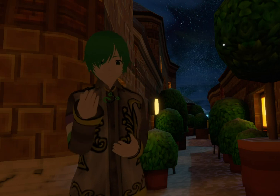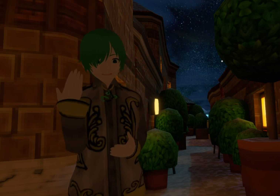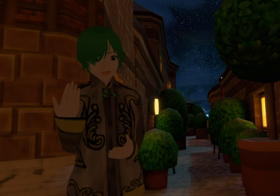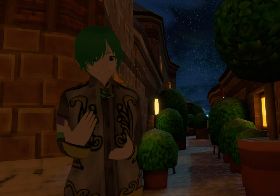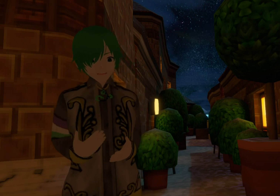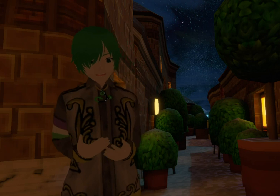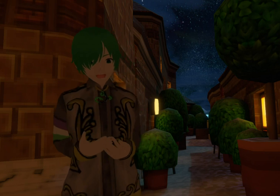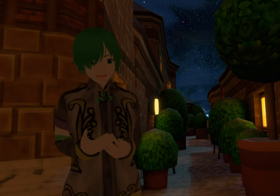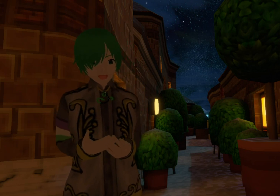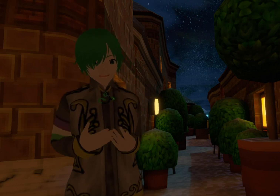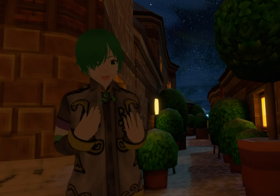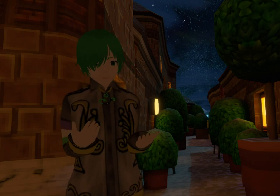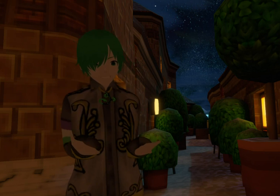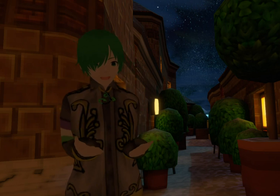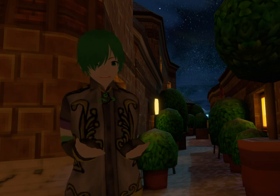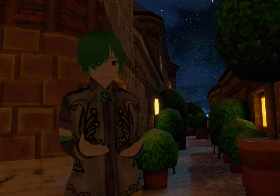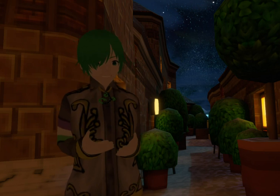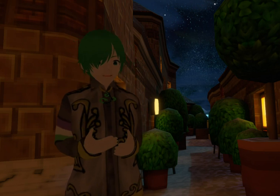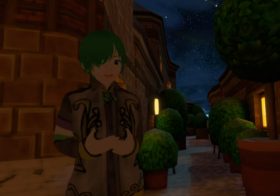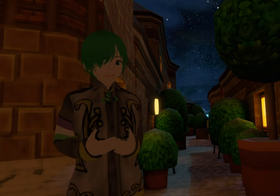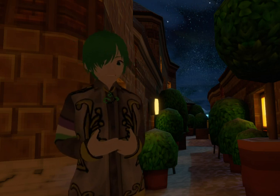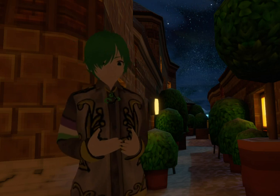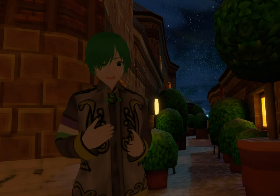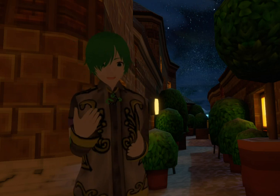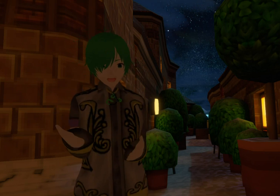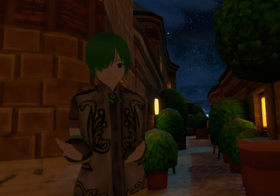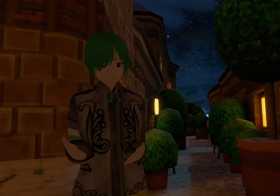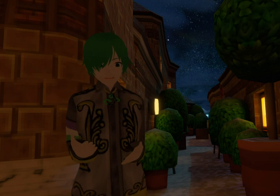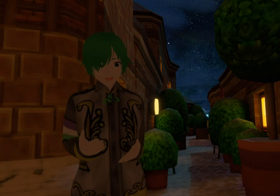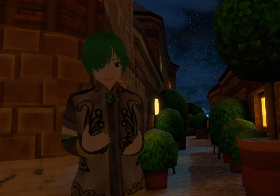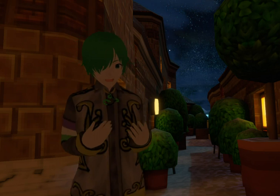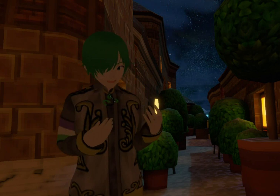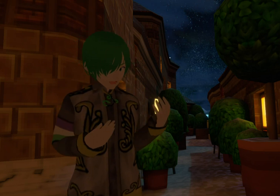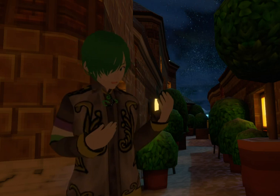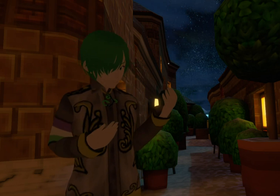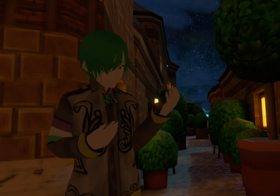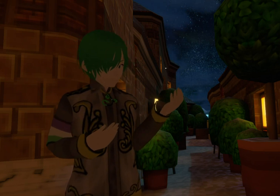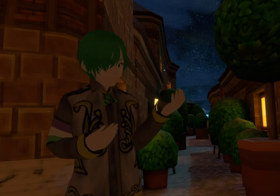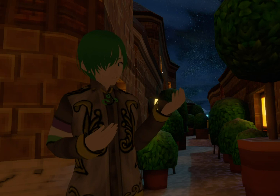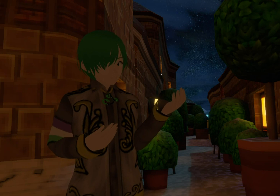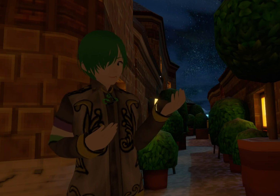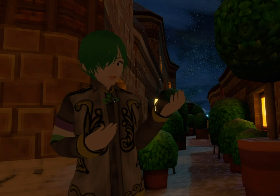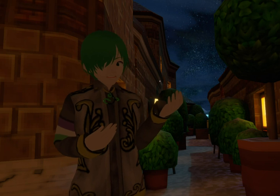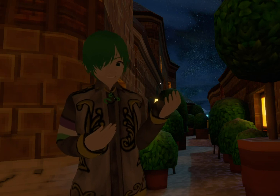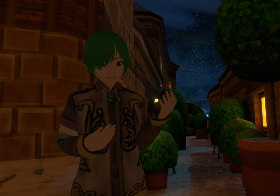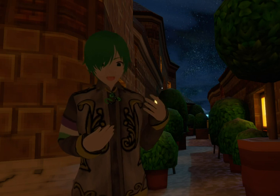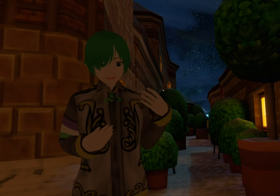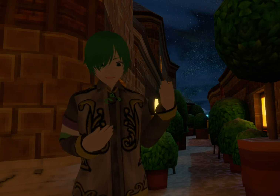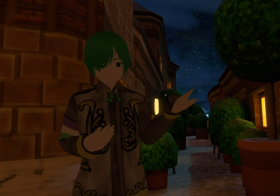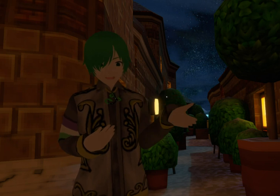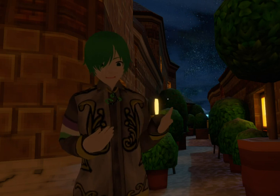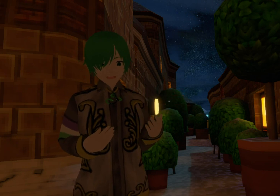like I was looking back on one of my sign language videos that I'd done almost a year ago now, and there was an acquaintance that I